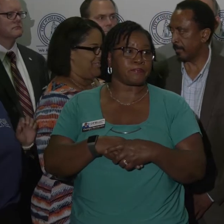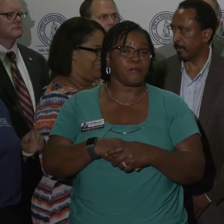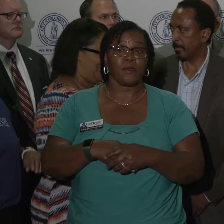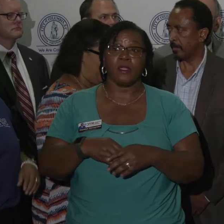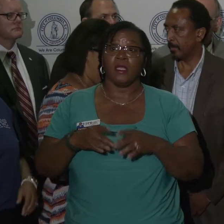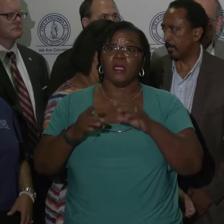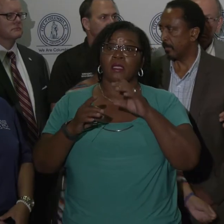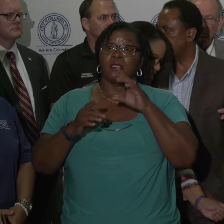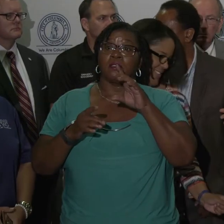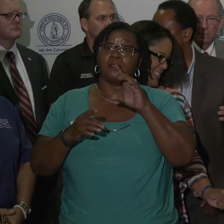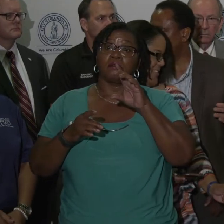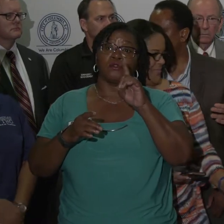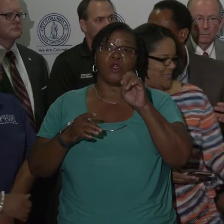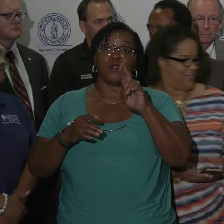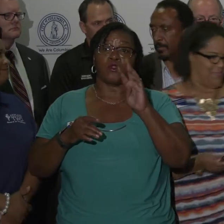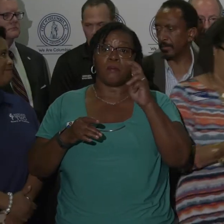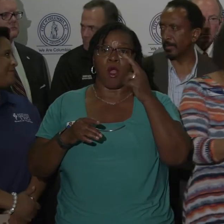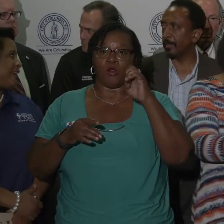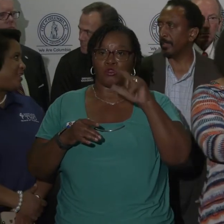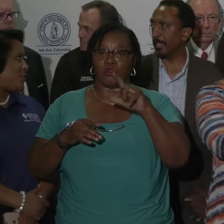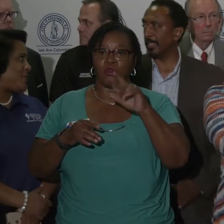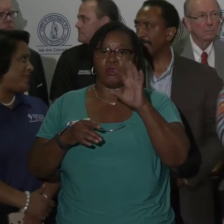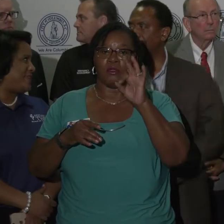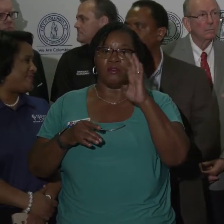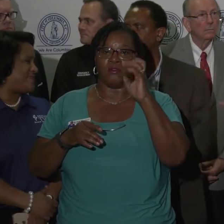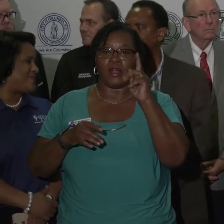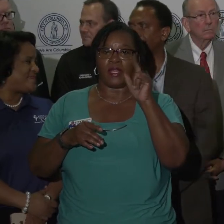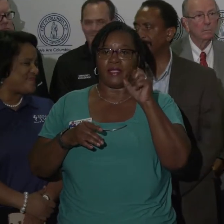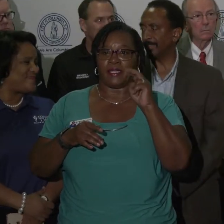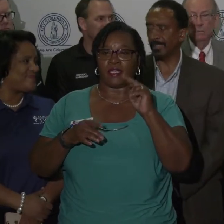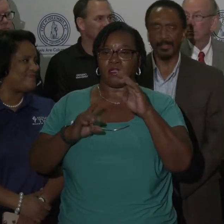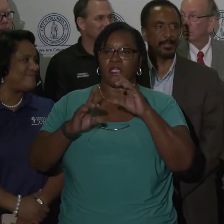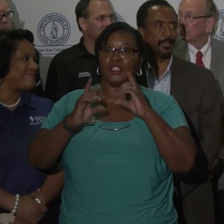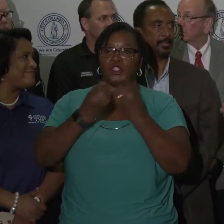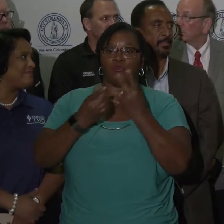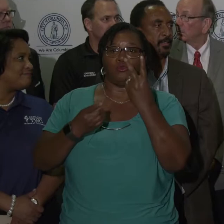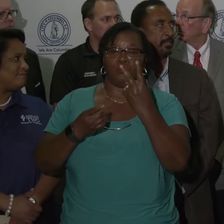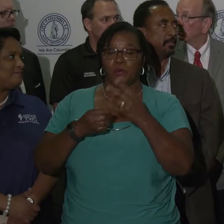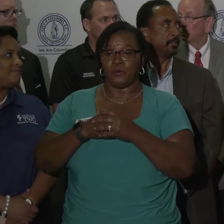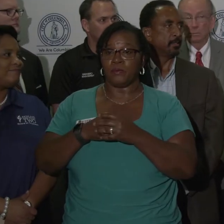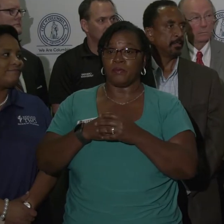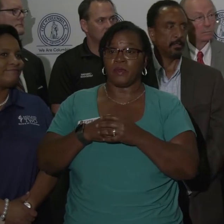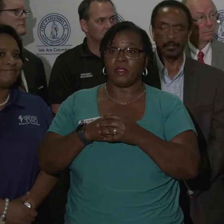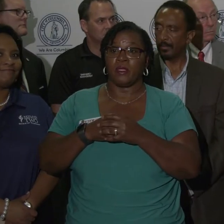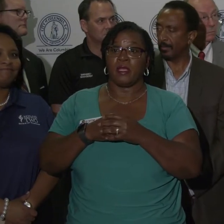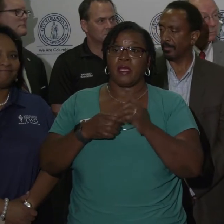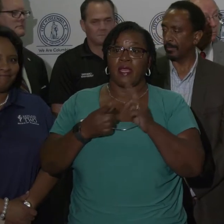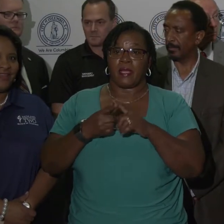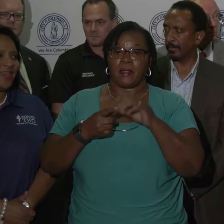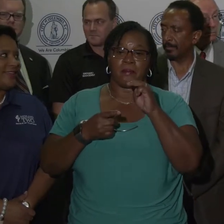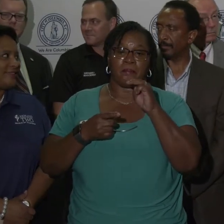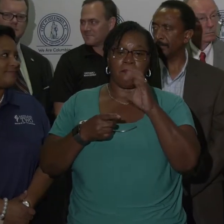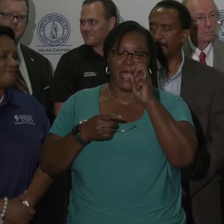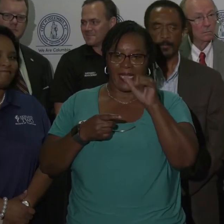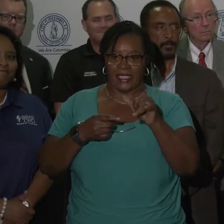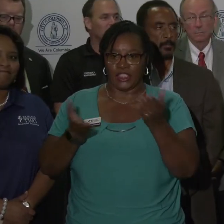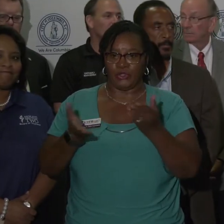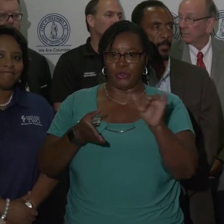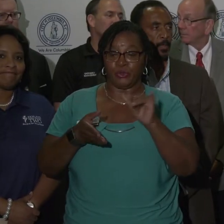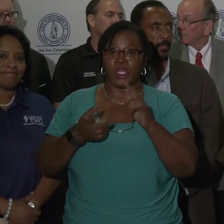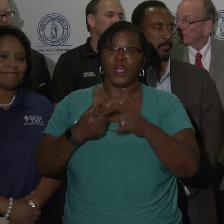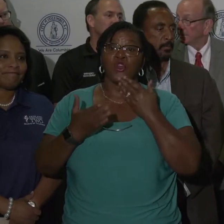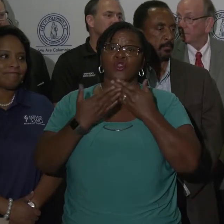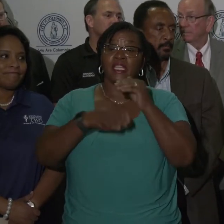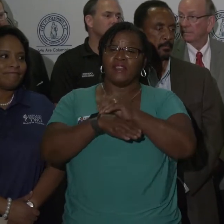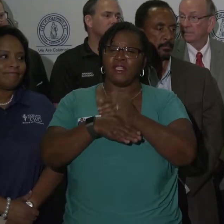Dr. Marshall and Franklin from Richland School District 2. I want to recognize the fact that Commissioner Amelia Butler-Mackey is here as well. Good